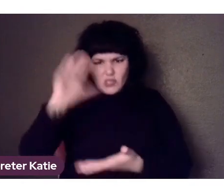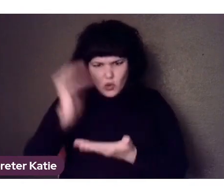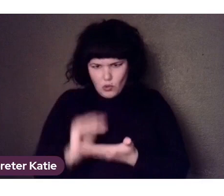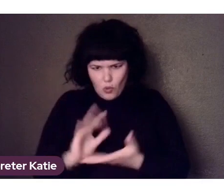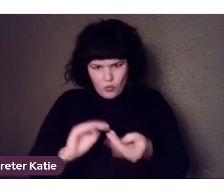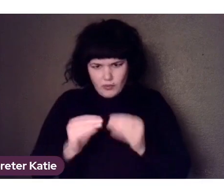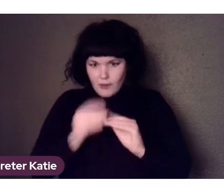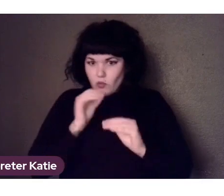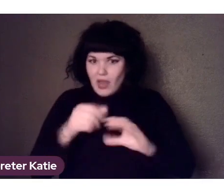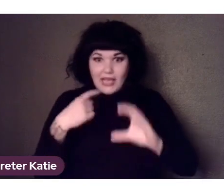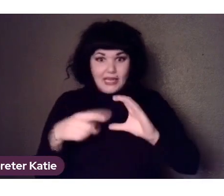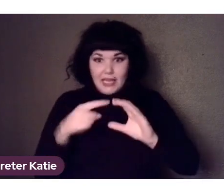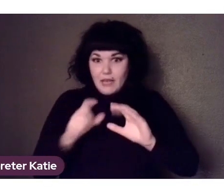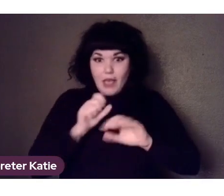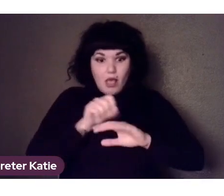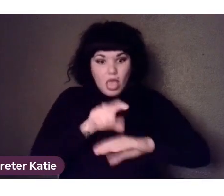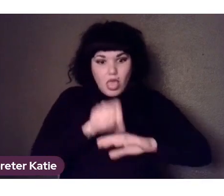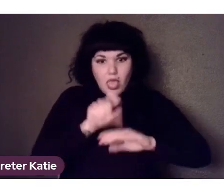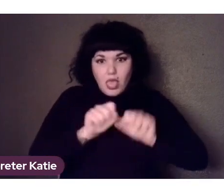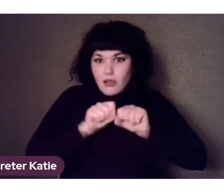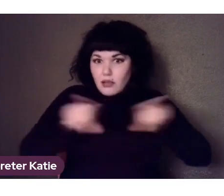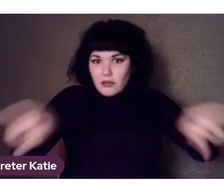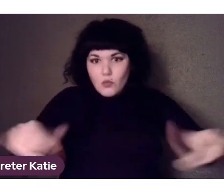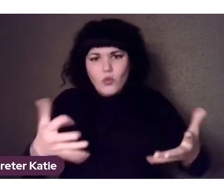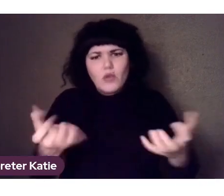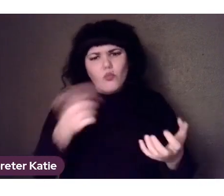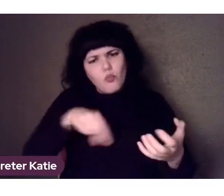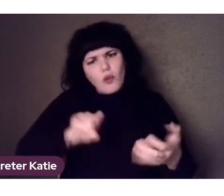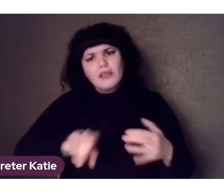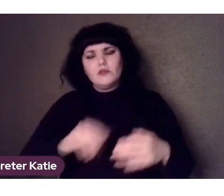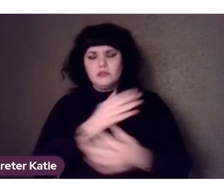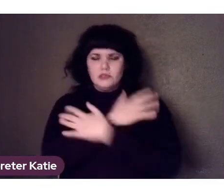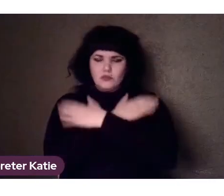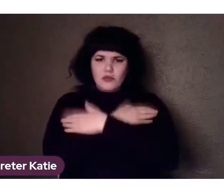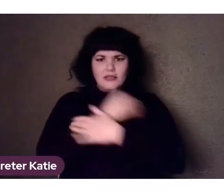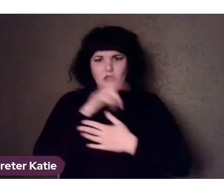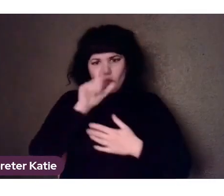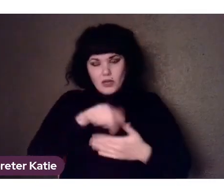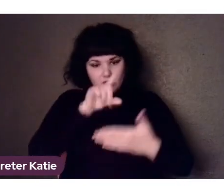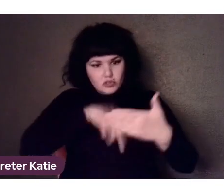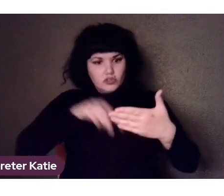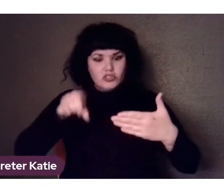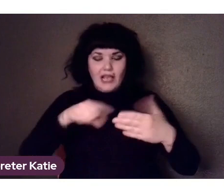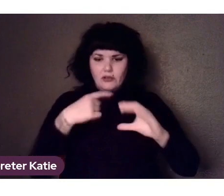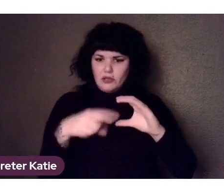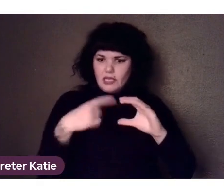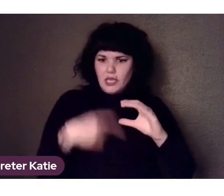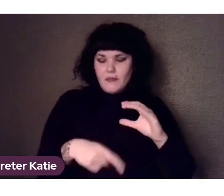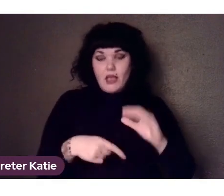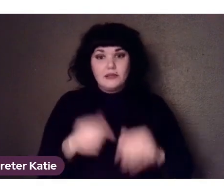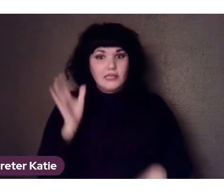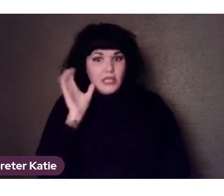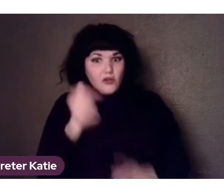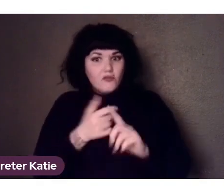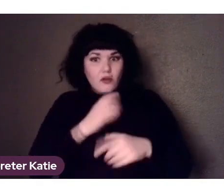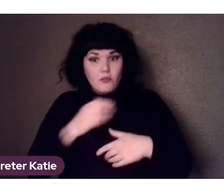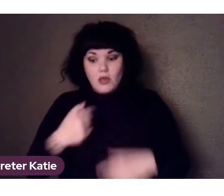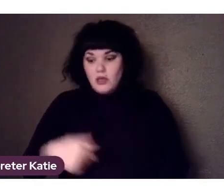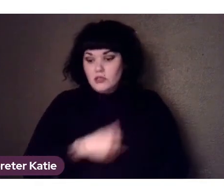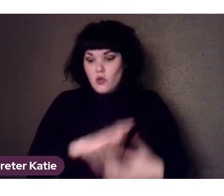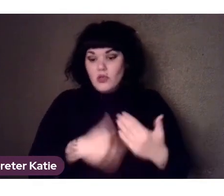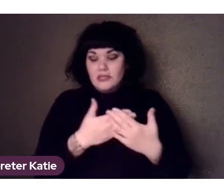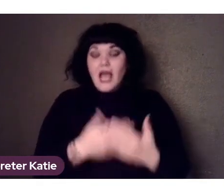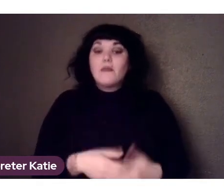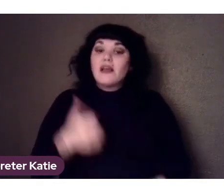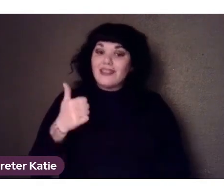time. We want you to rest too. We don't want you to have to be checking out your email to hear from us all the time. Like and follow us on Facebook to keep up with